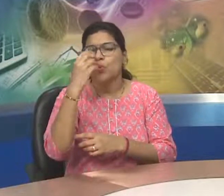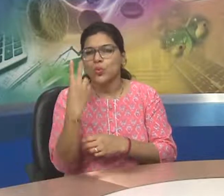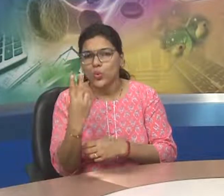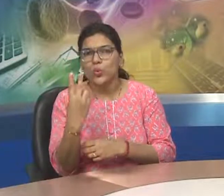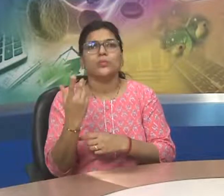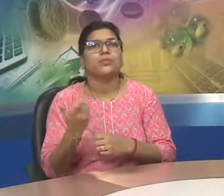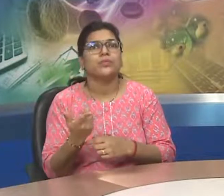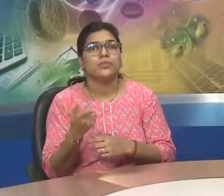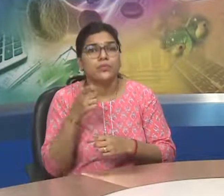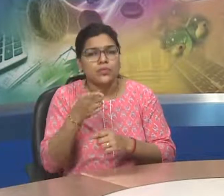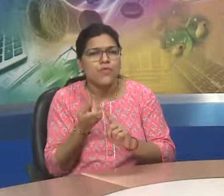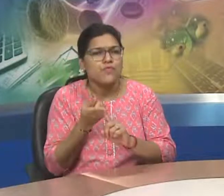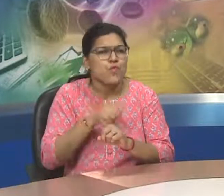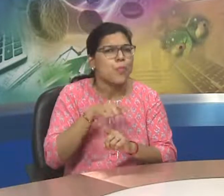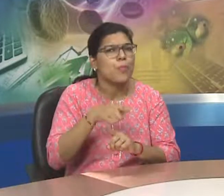Oxygen